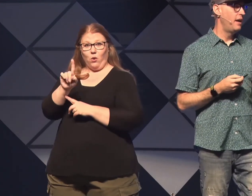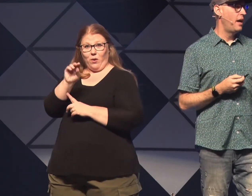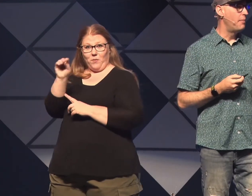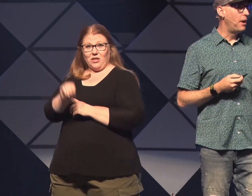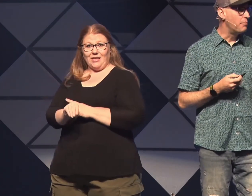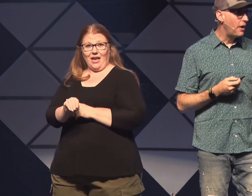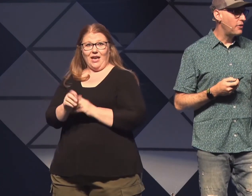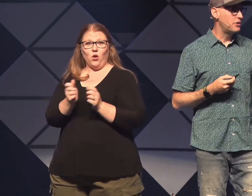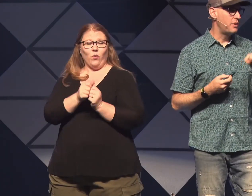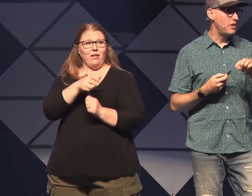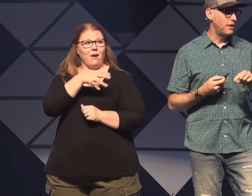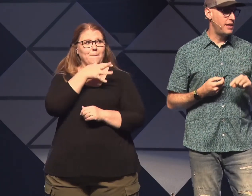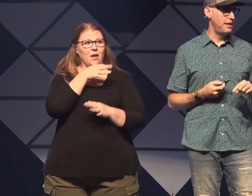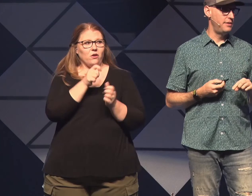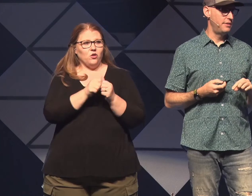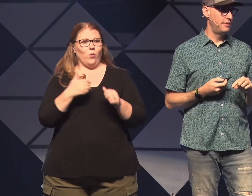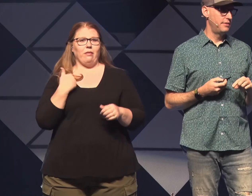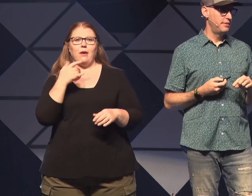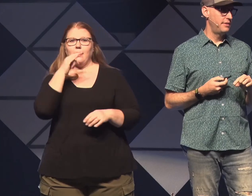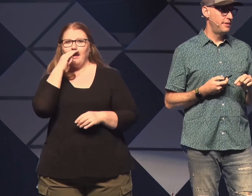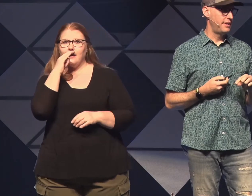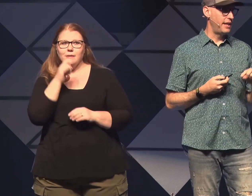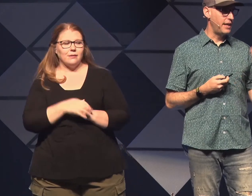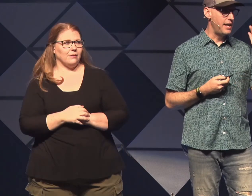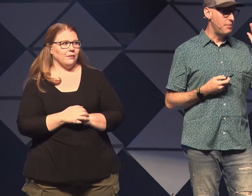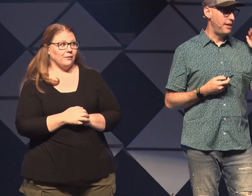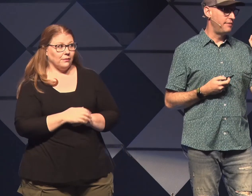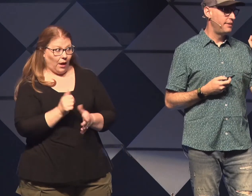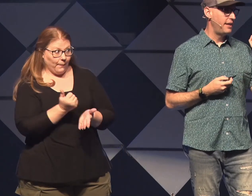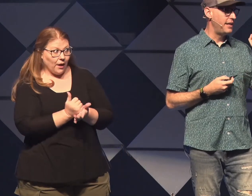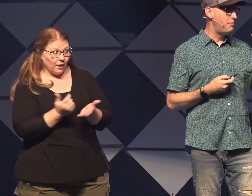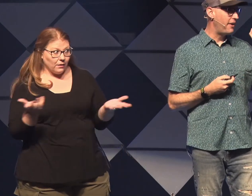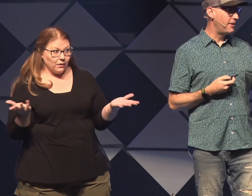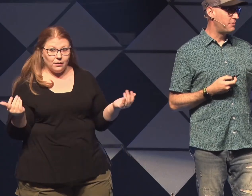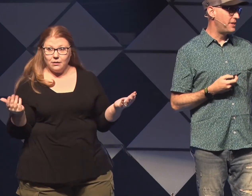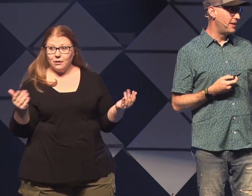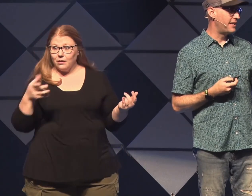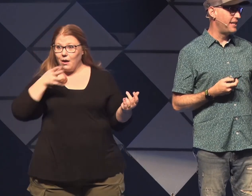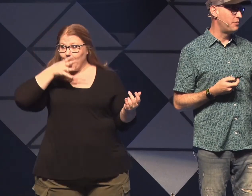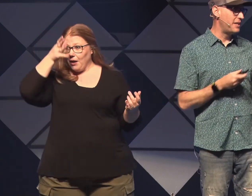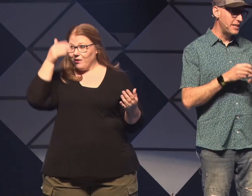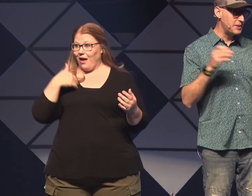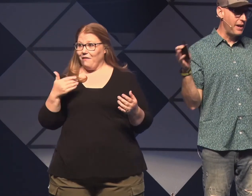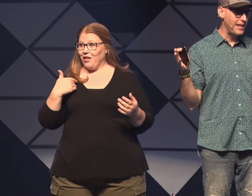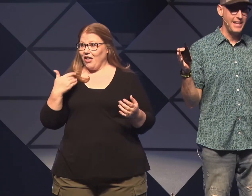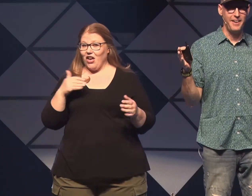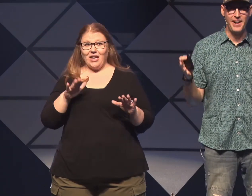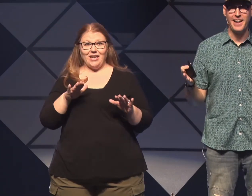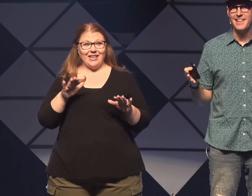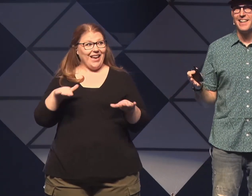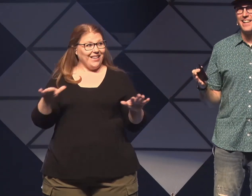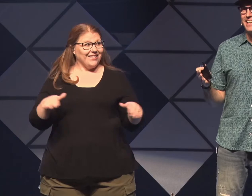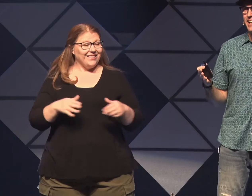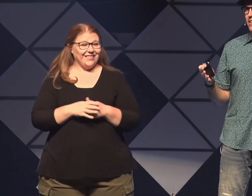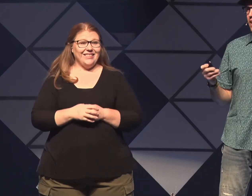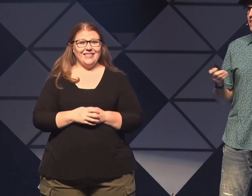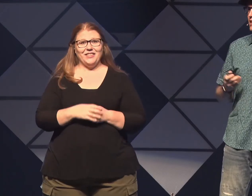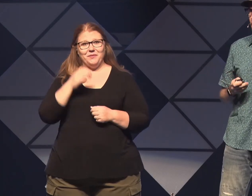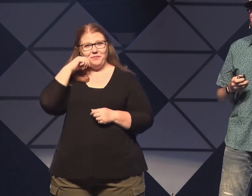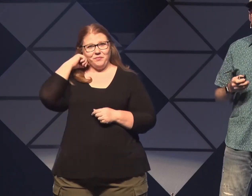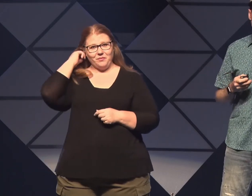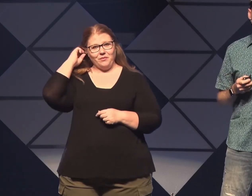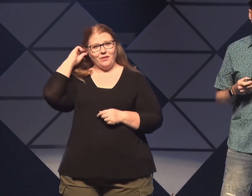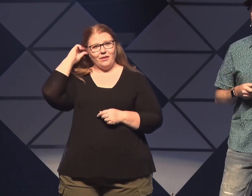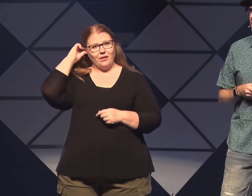51% among mothers with young kids. Can I get an amen? Any parents with young kids? We can expand that, right? Right?